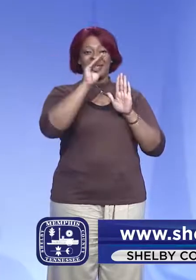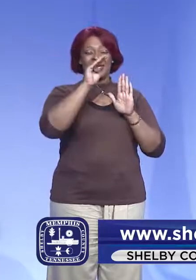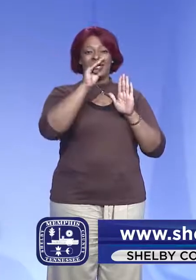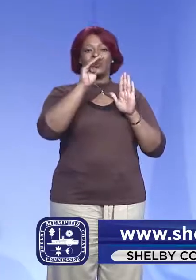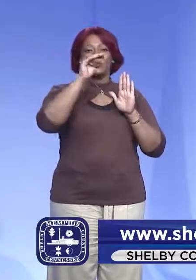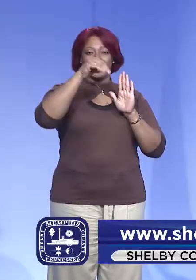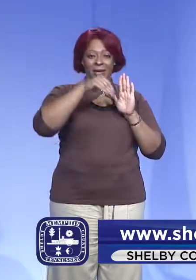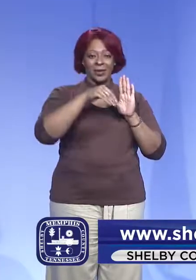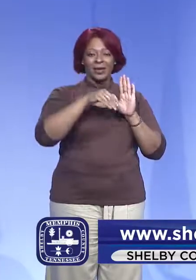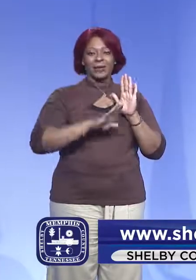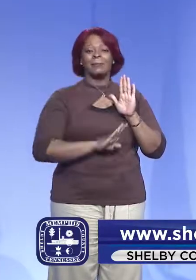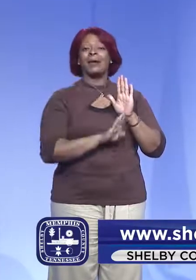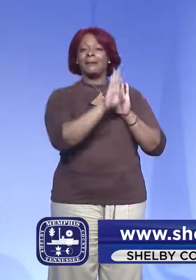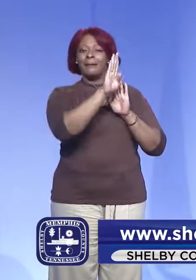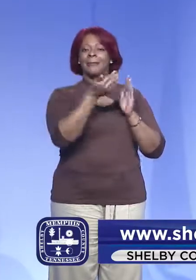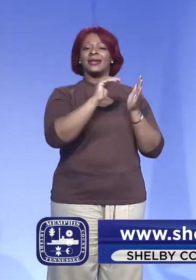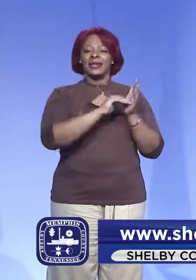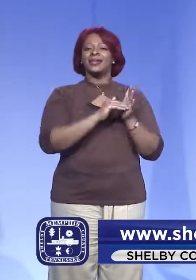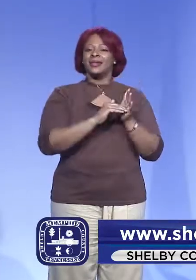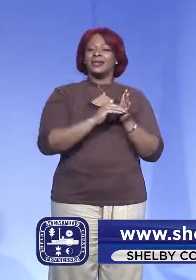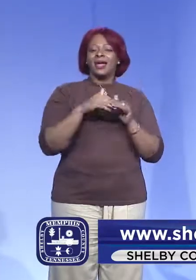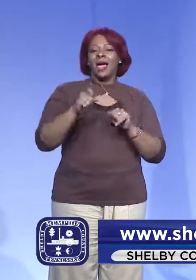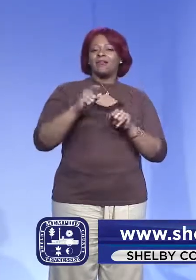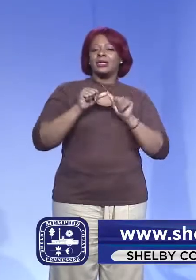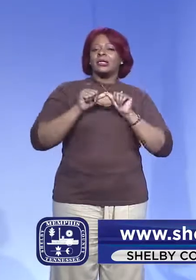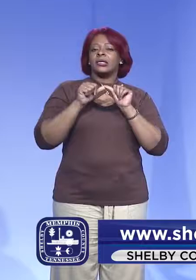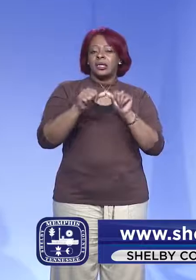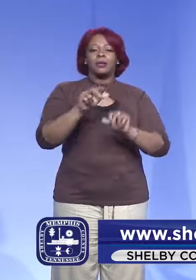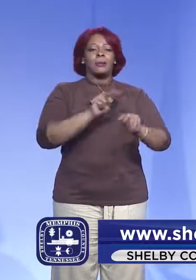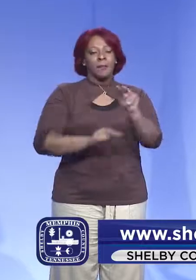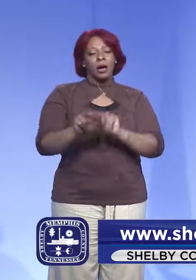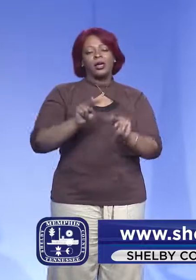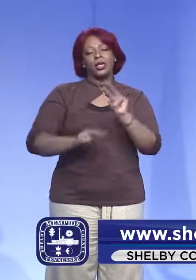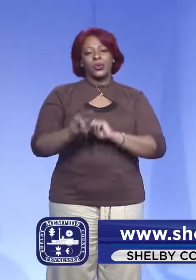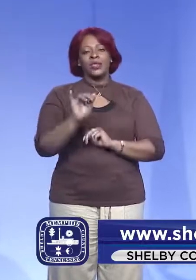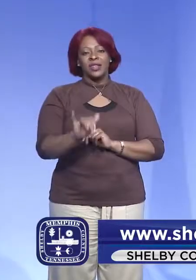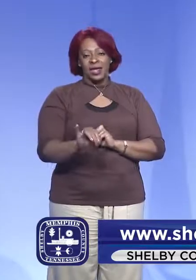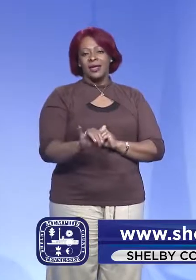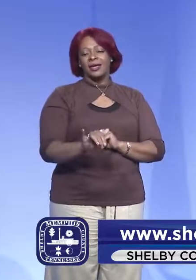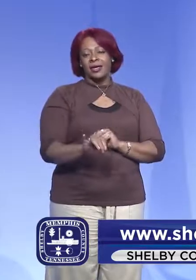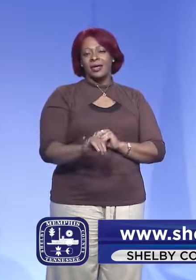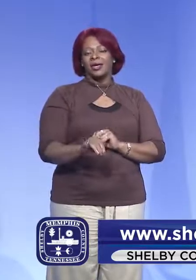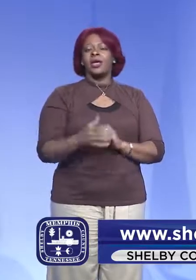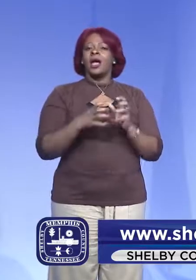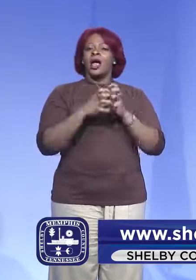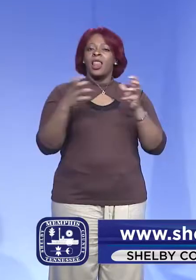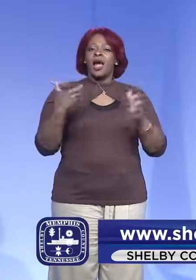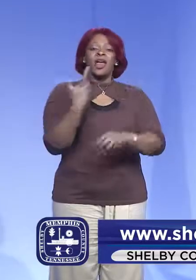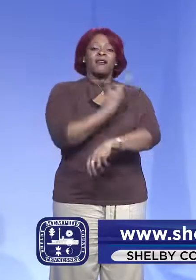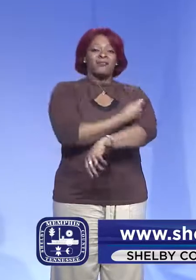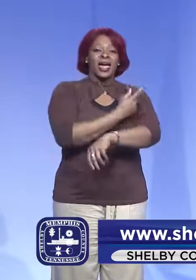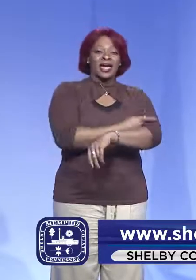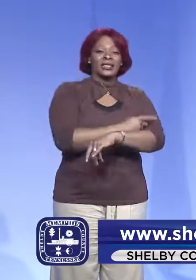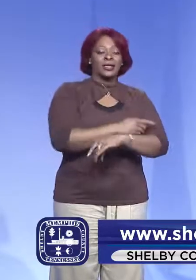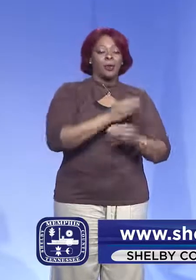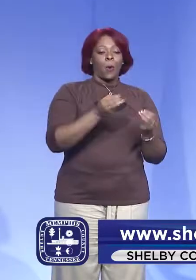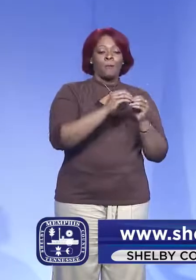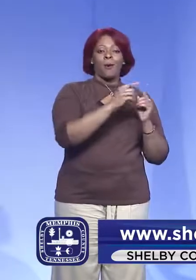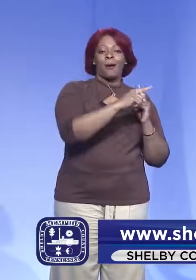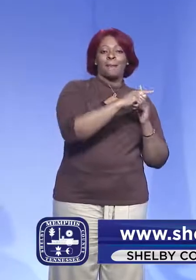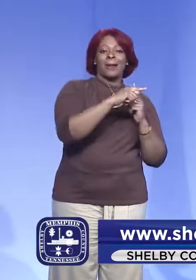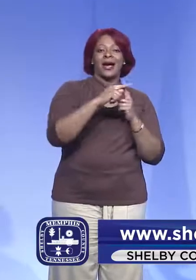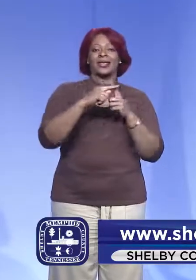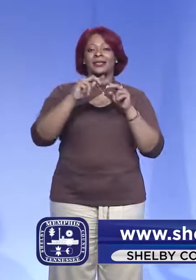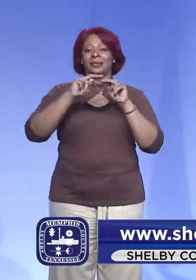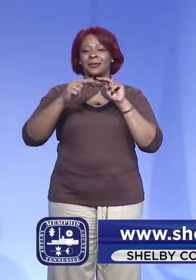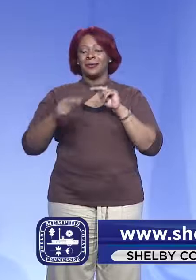down, then we went right back up again. And so we'll just have to continue to monitor. And while the vaccine's going to move us in a positive direction, we're